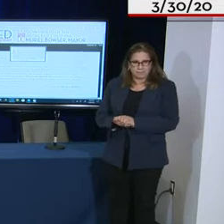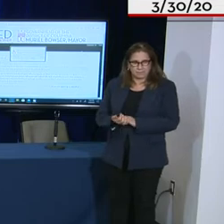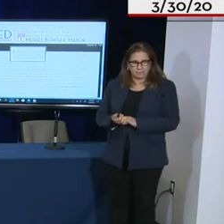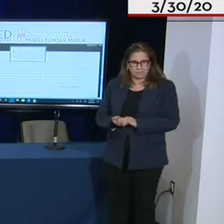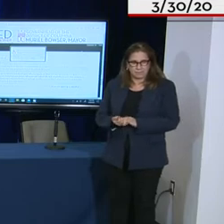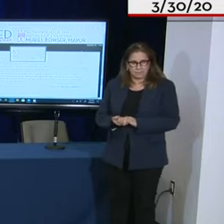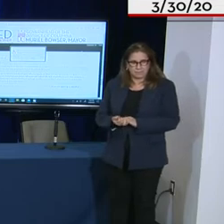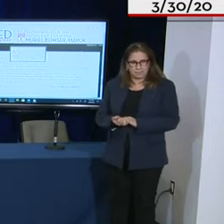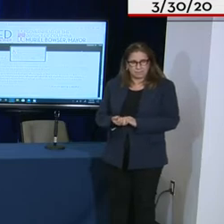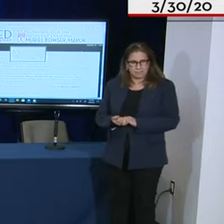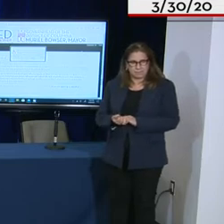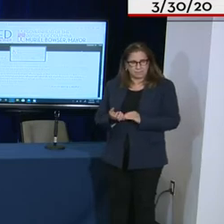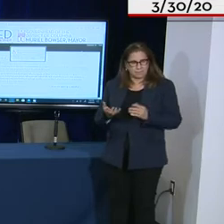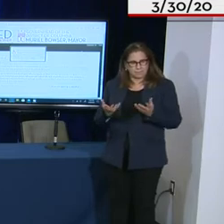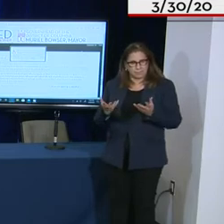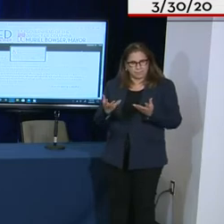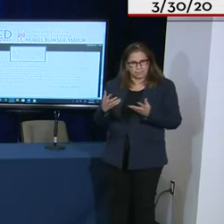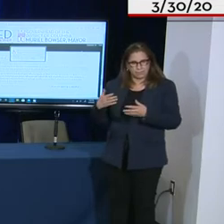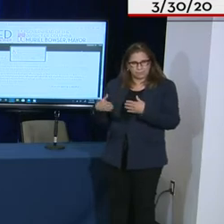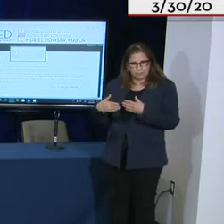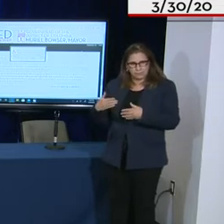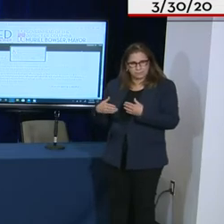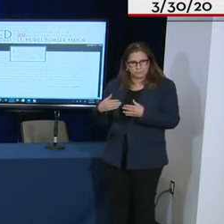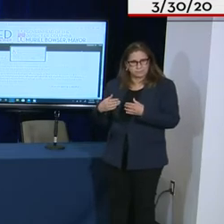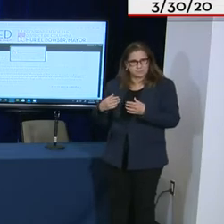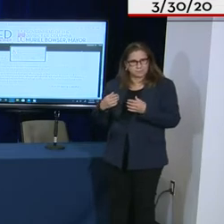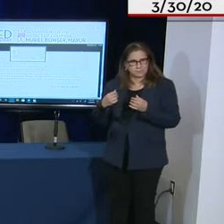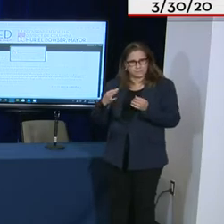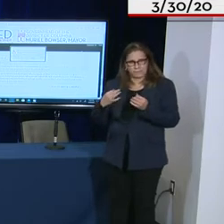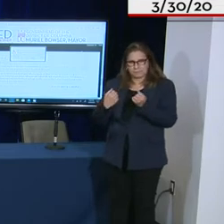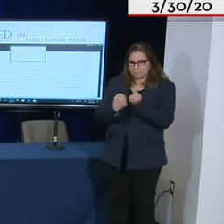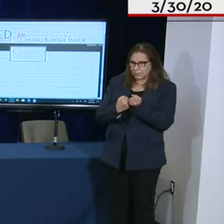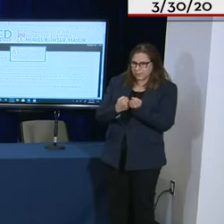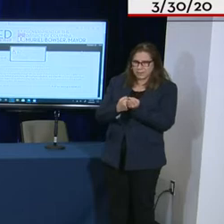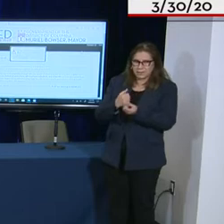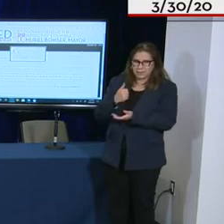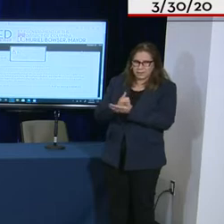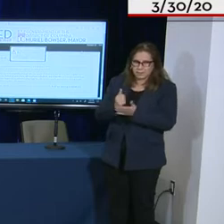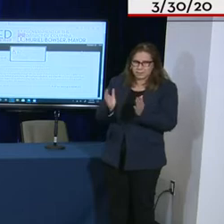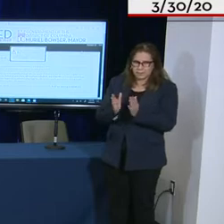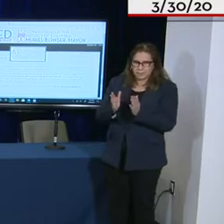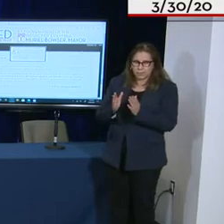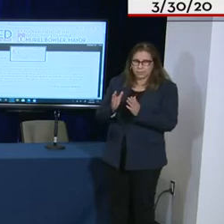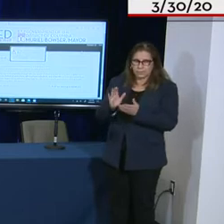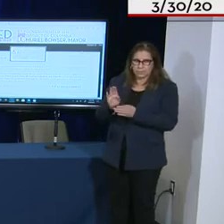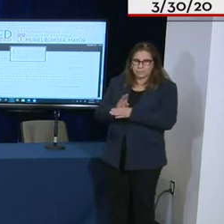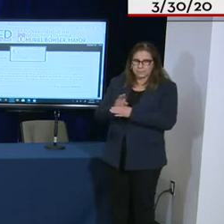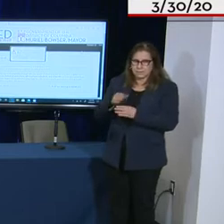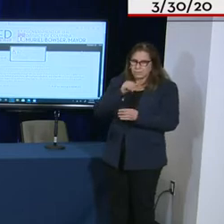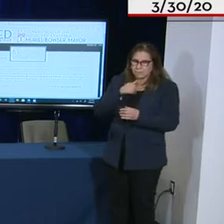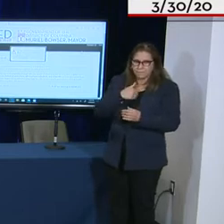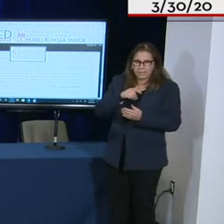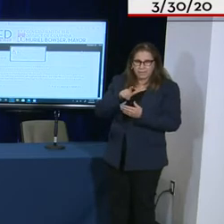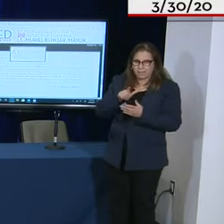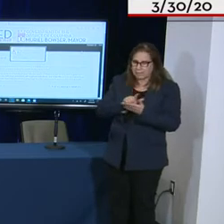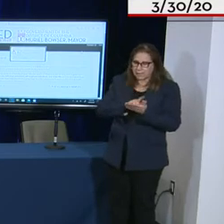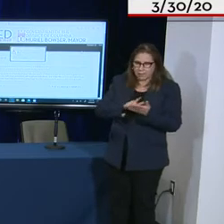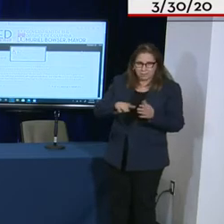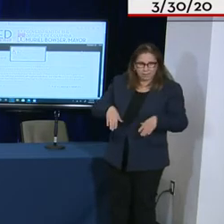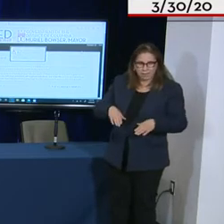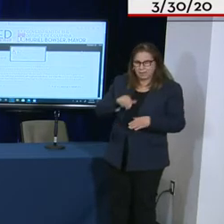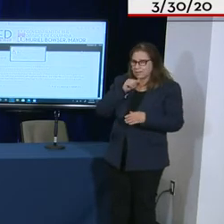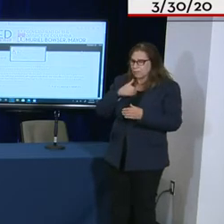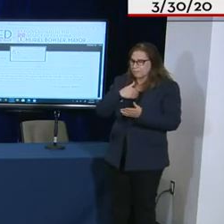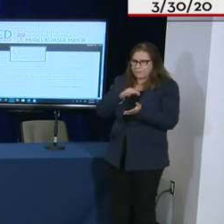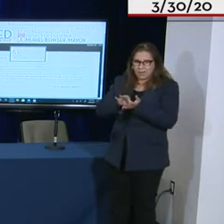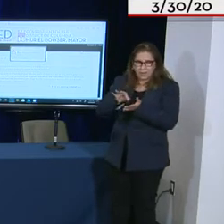support or help a small business that may not have the legal support or the accounting support that maybe some of the other